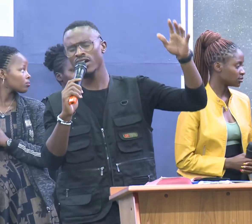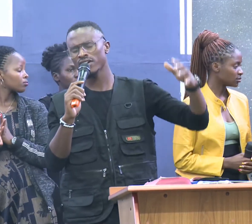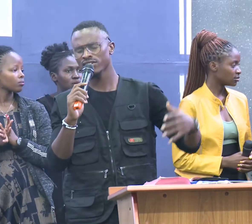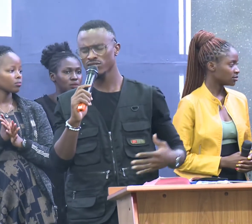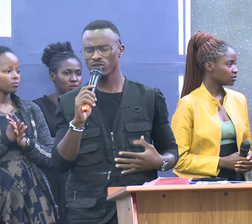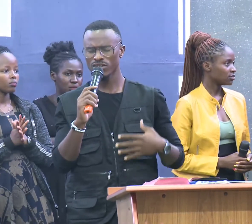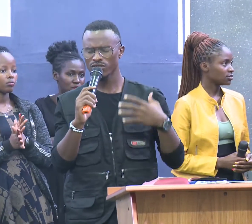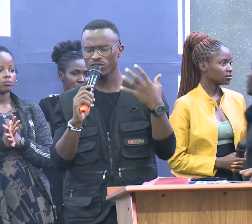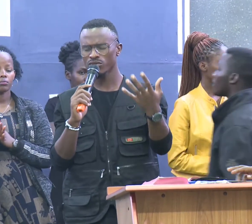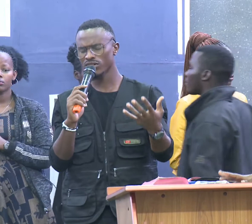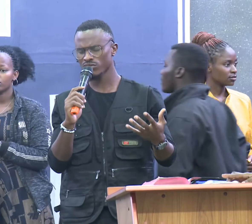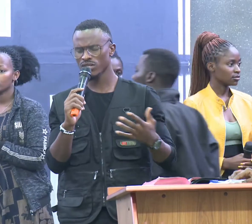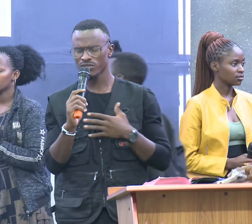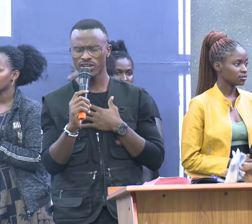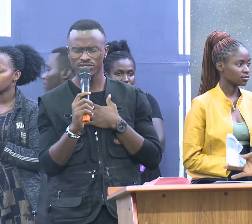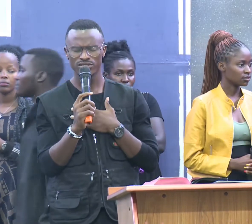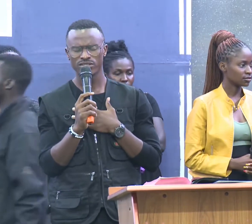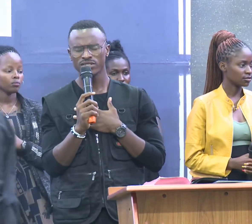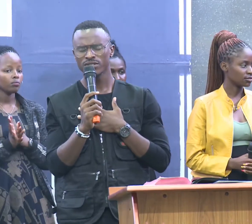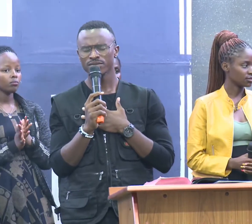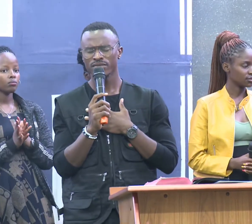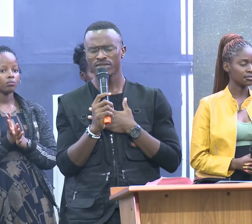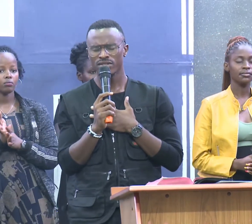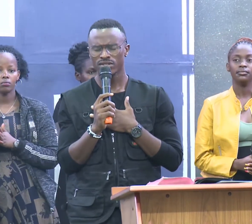heart desire is to live in you as you live in us.